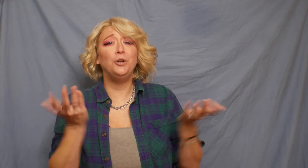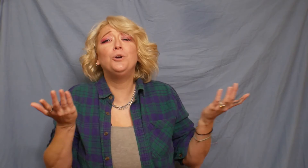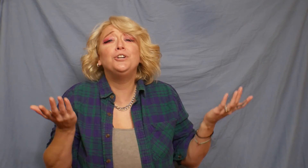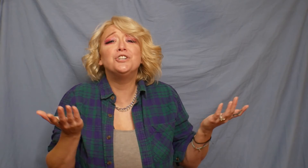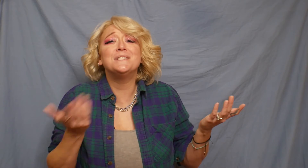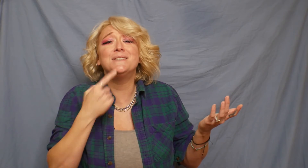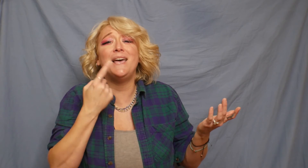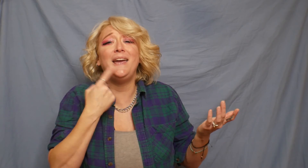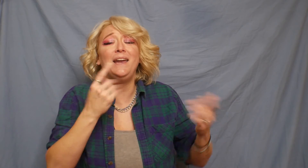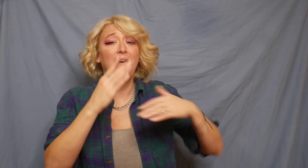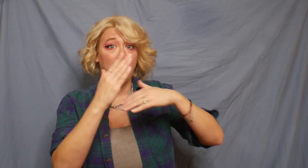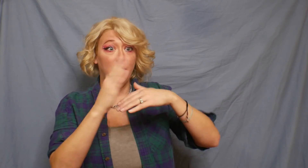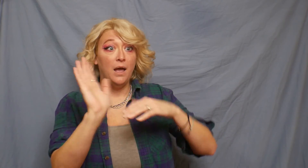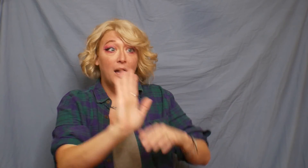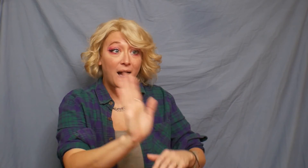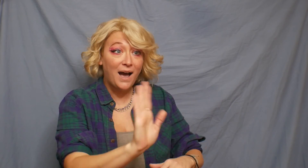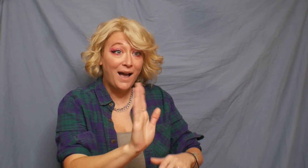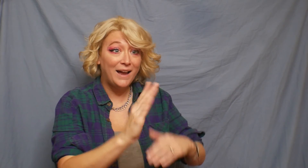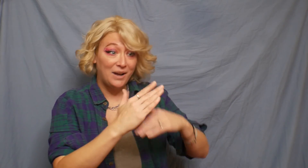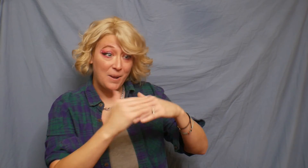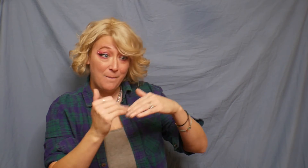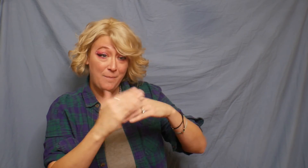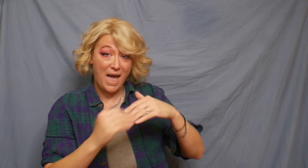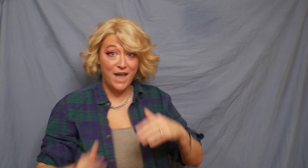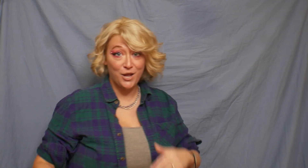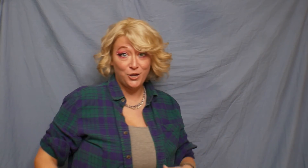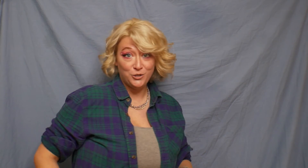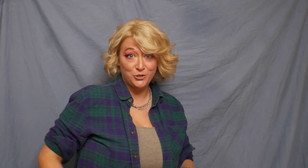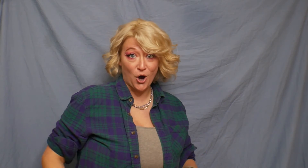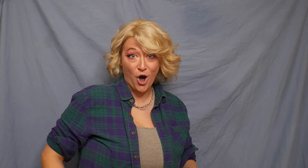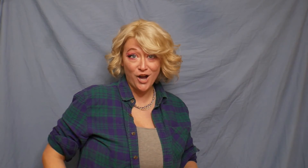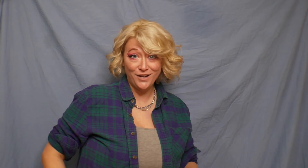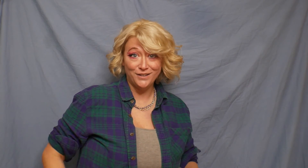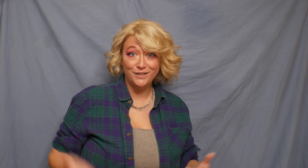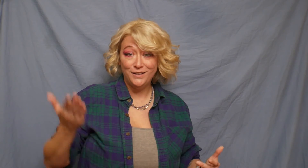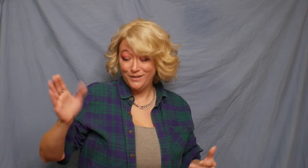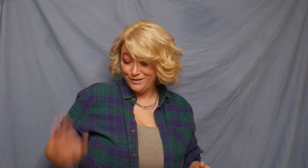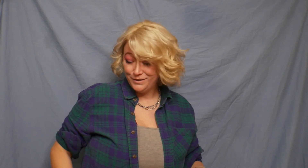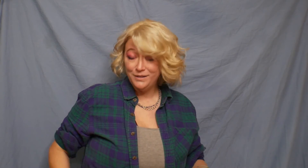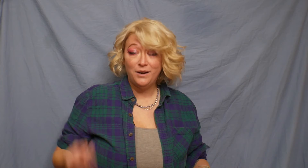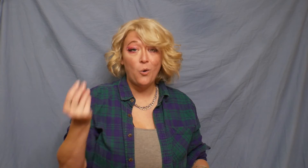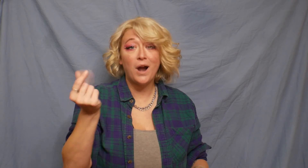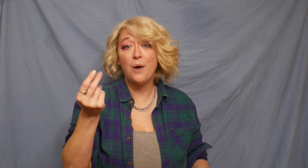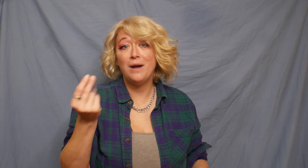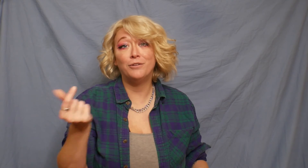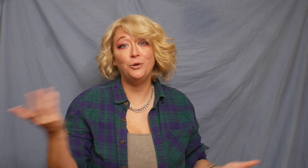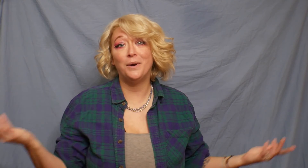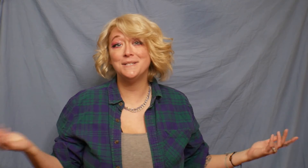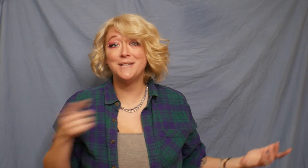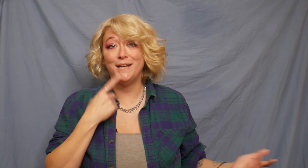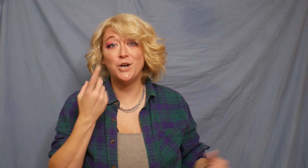could just say, hi, pet dog? Or however you want to say